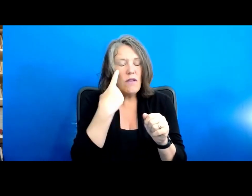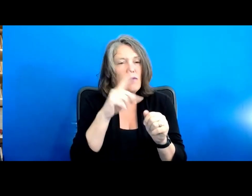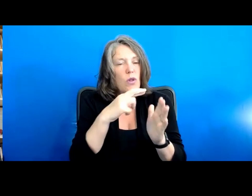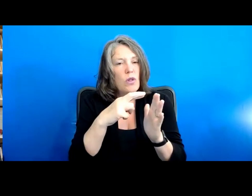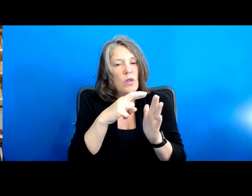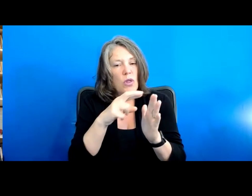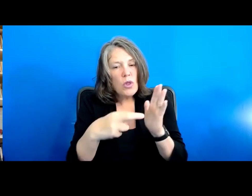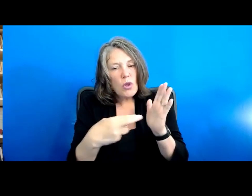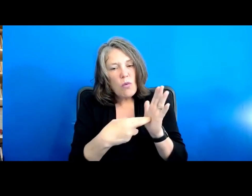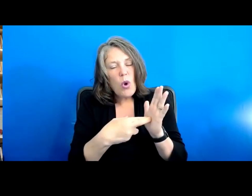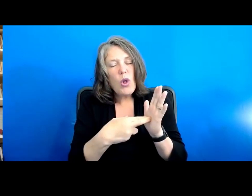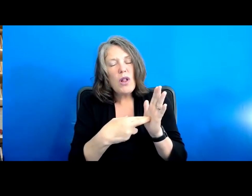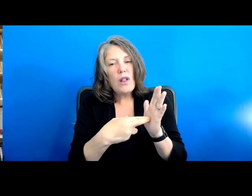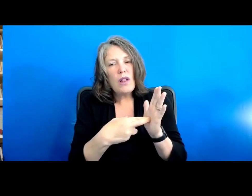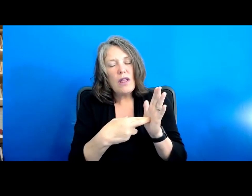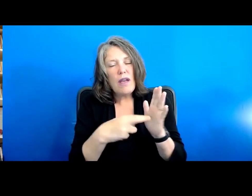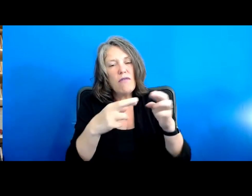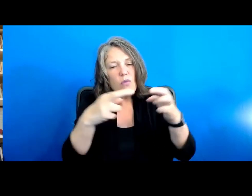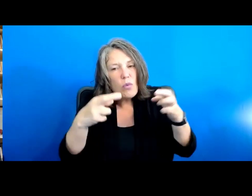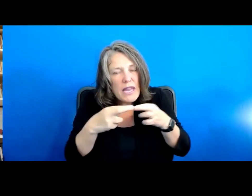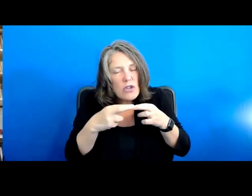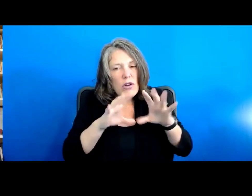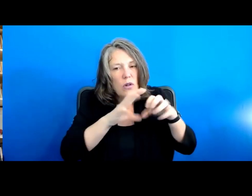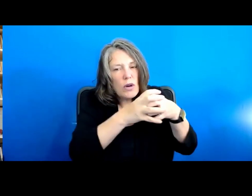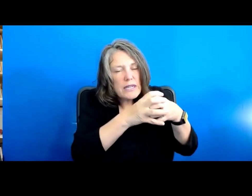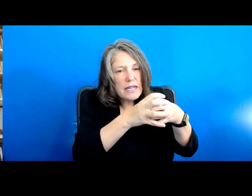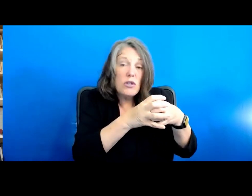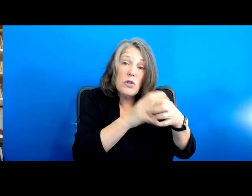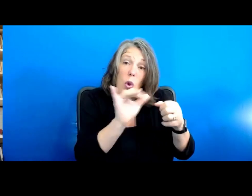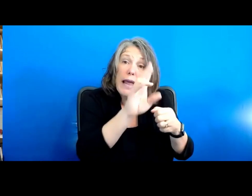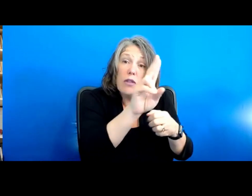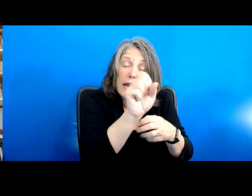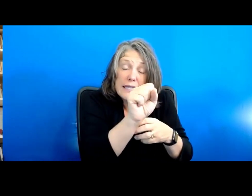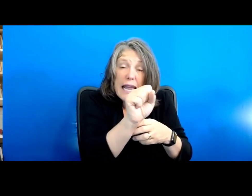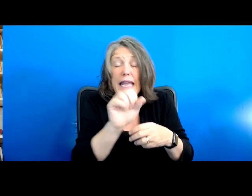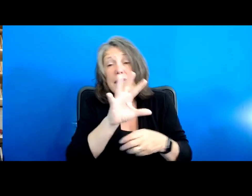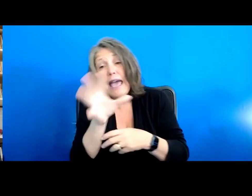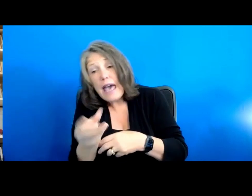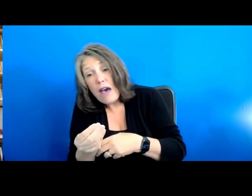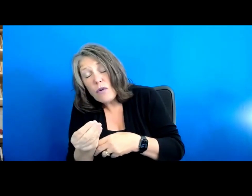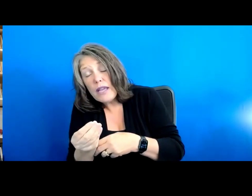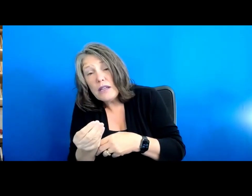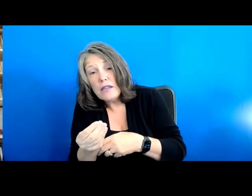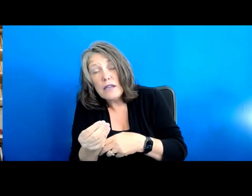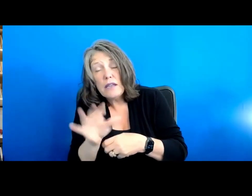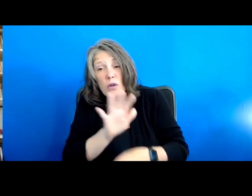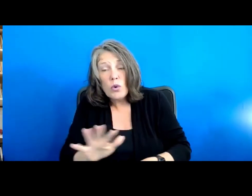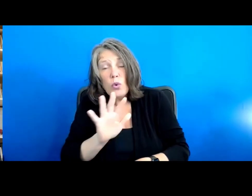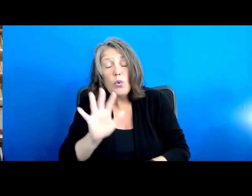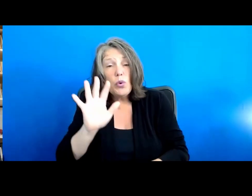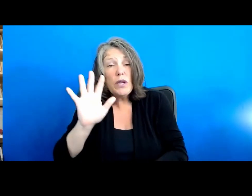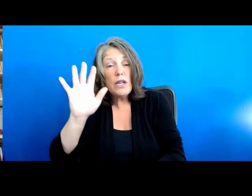the Organization of American States, the African Union, the European Union,